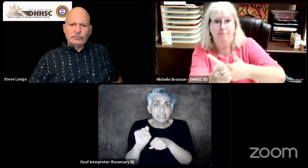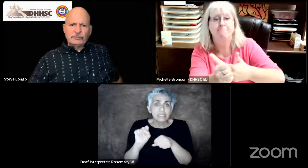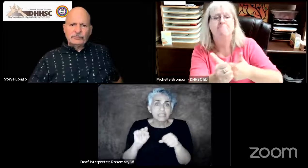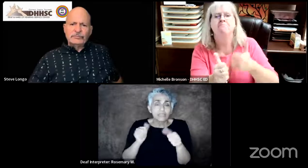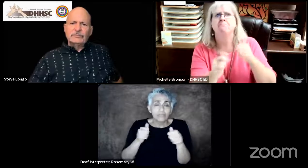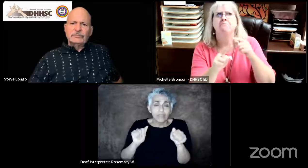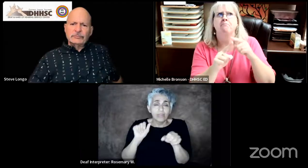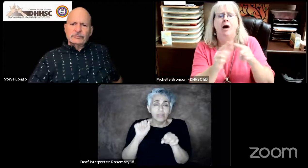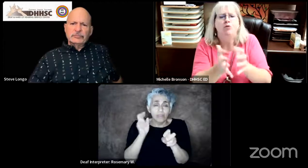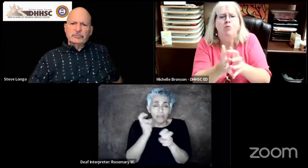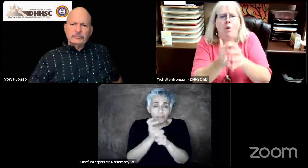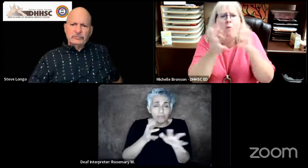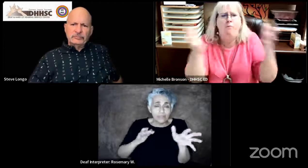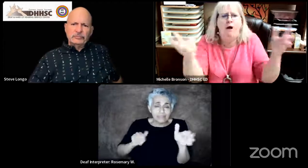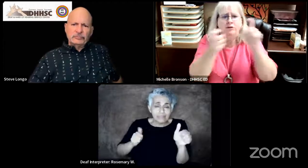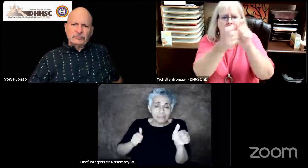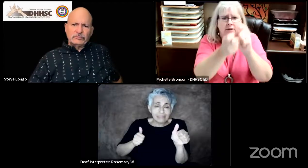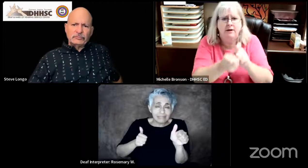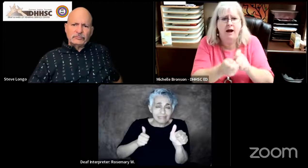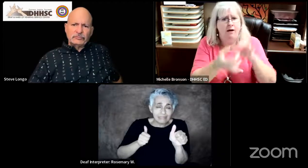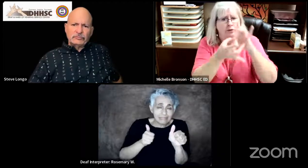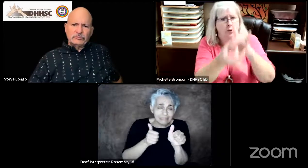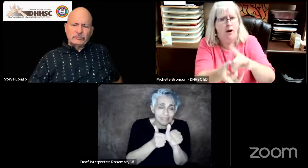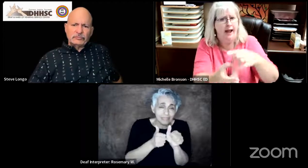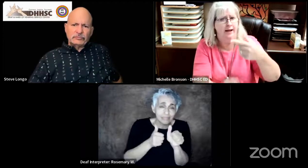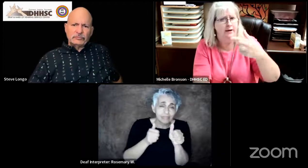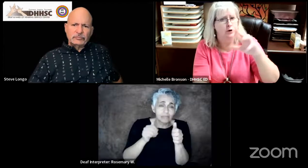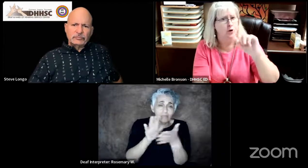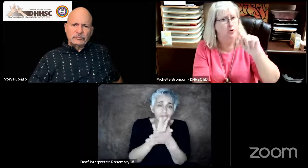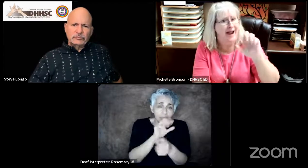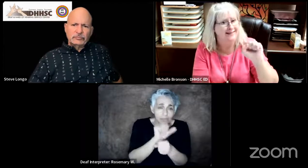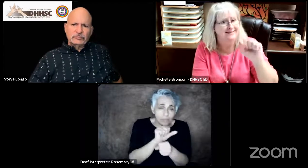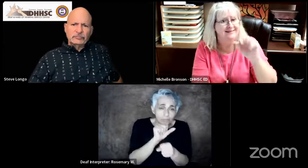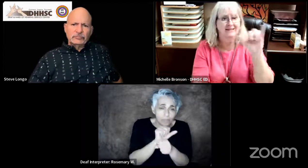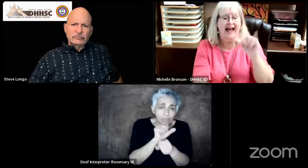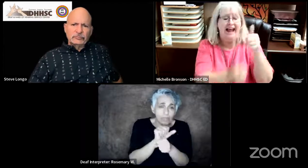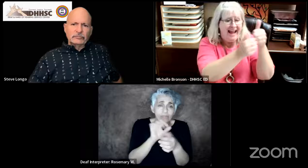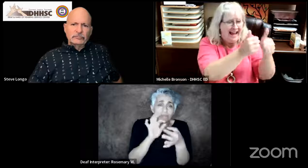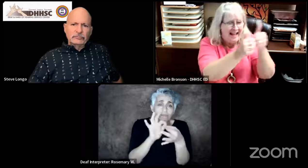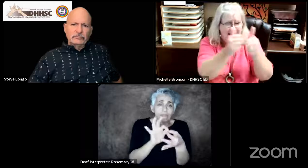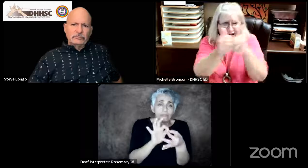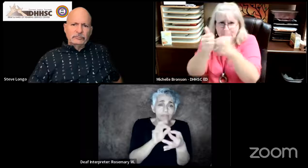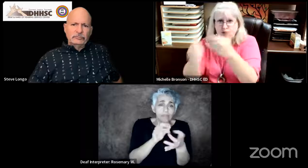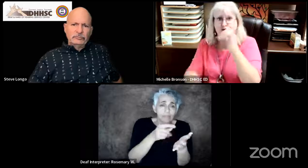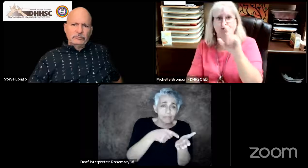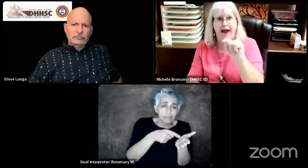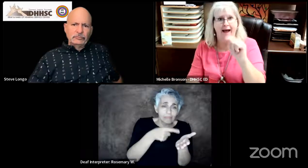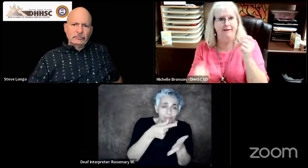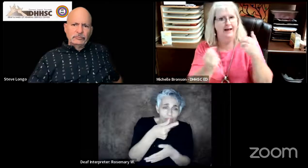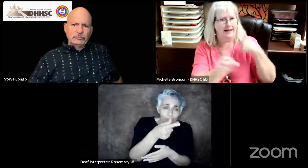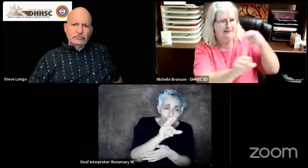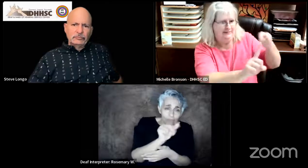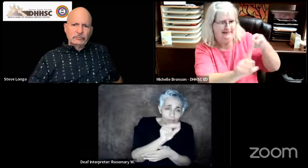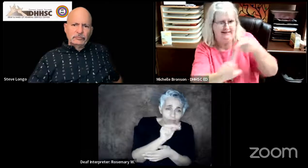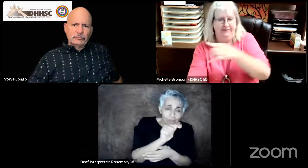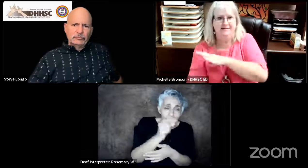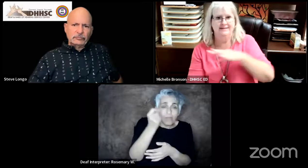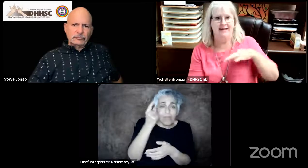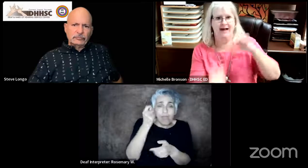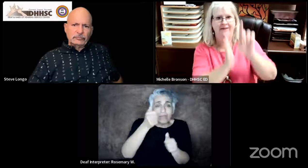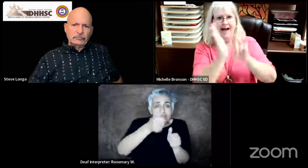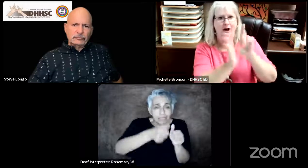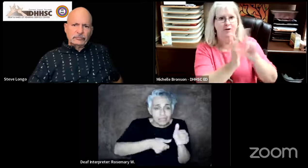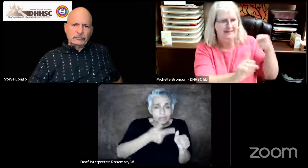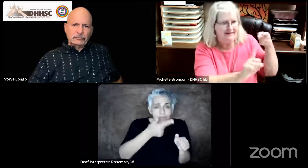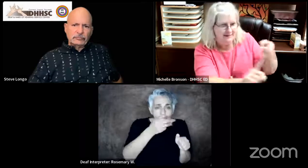Kuchu, thank you. There's been a lot to catch up on, but there are a lot of details related to grants because each grant